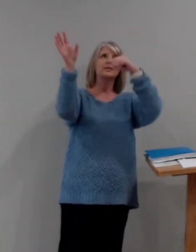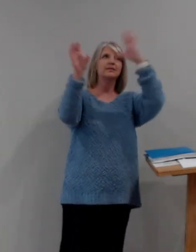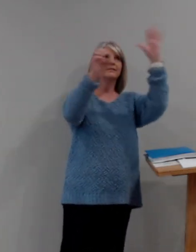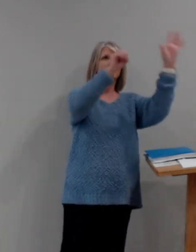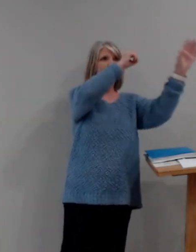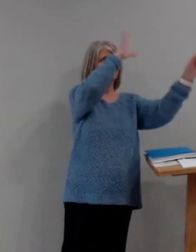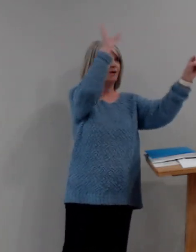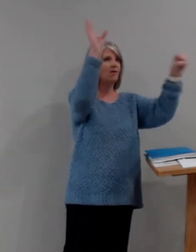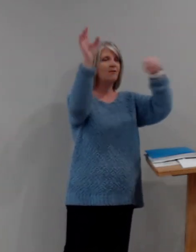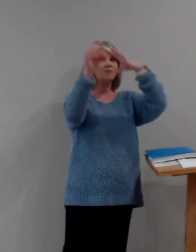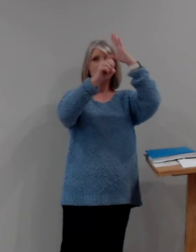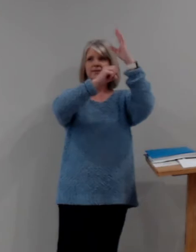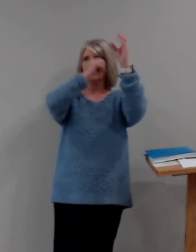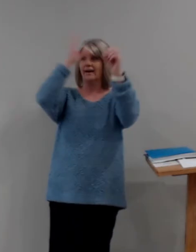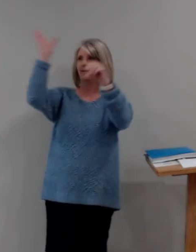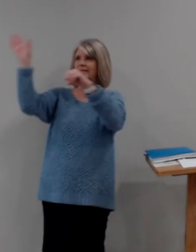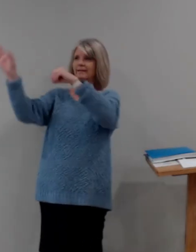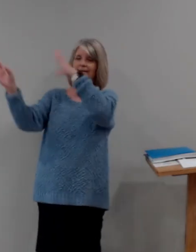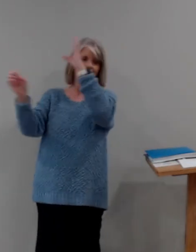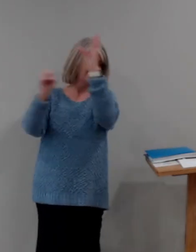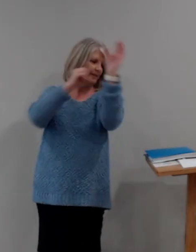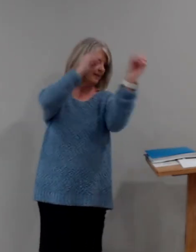Fireworks. Off of the sky.